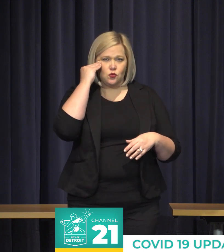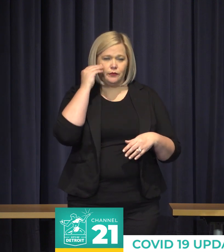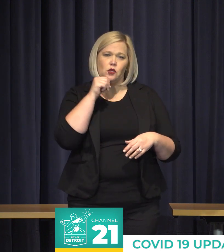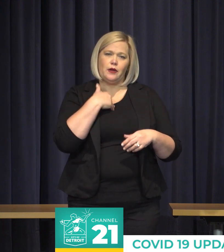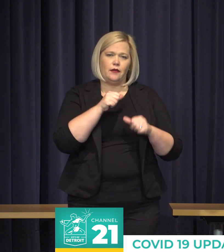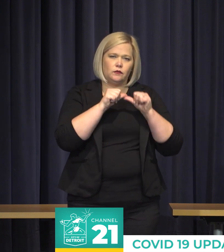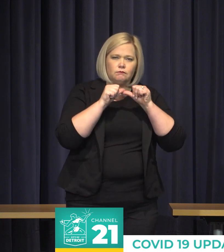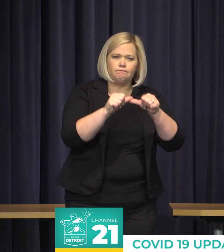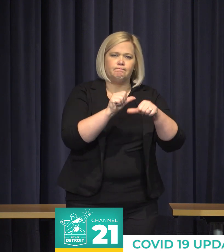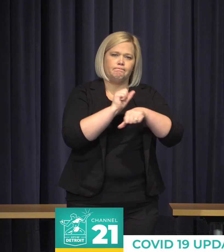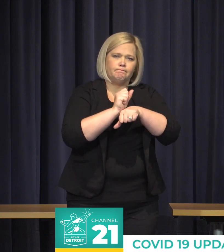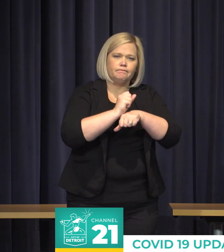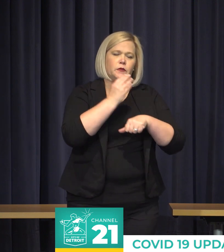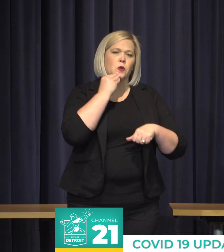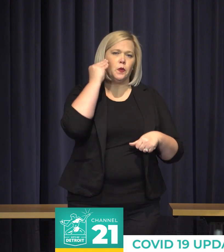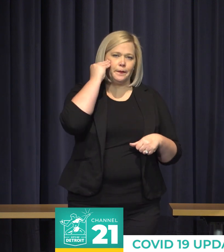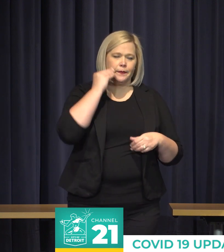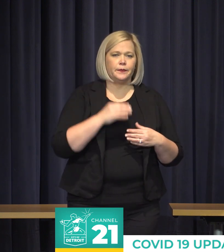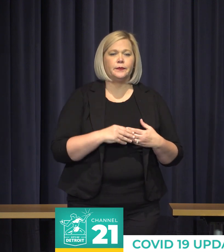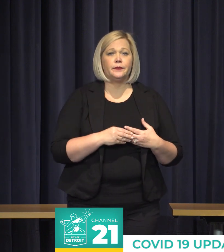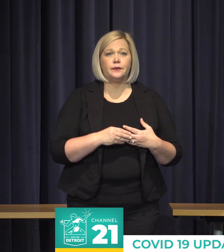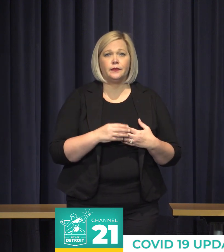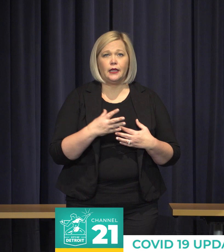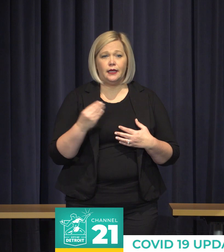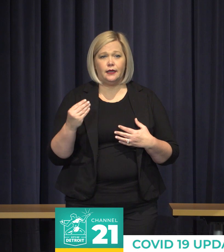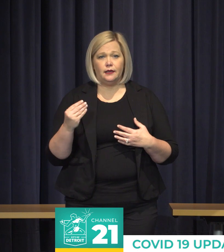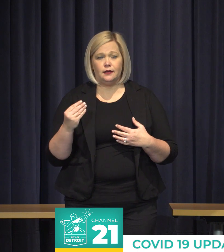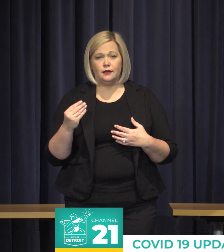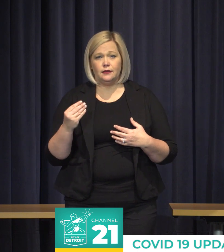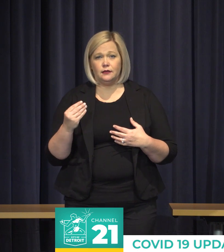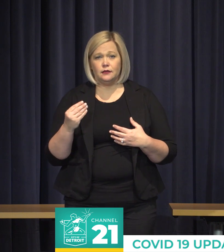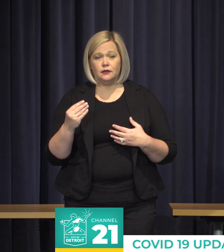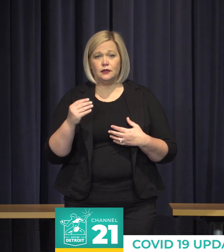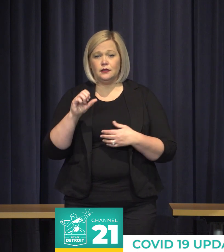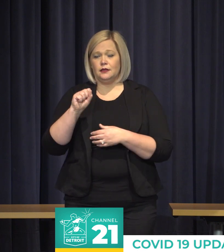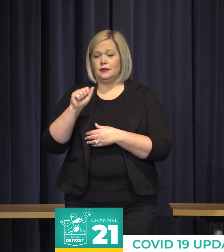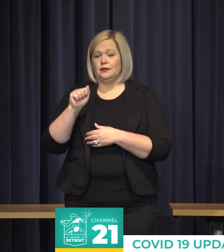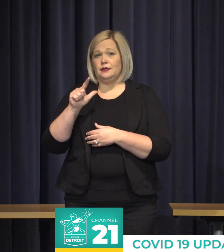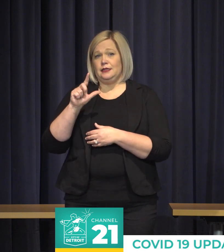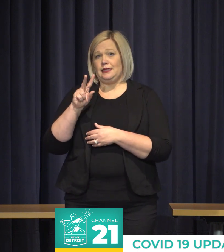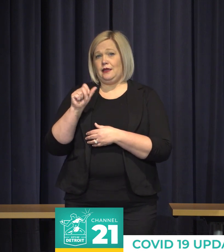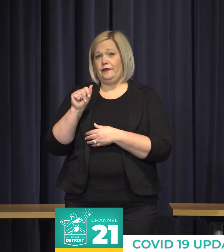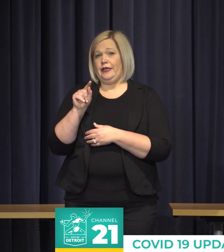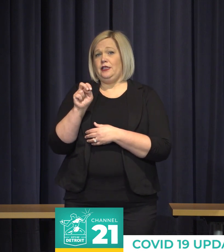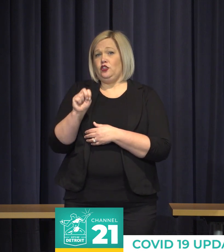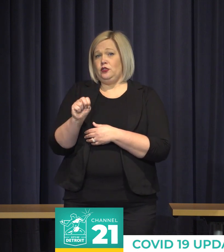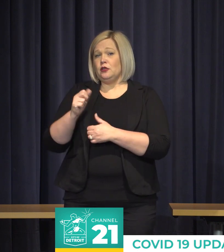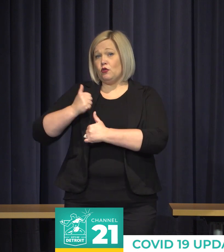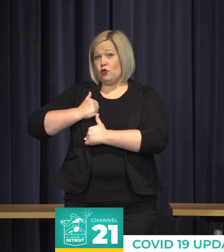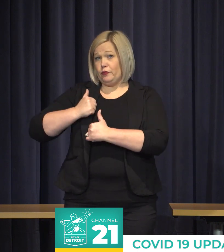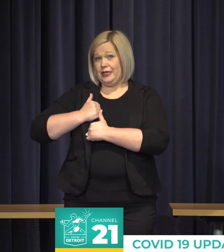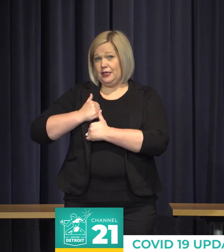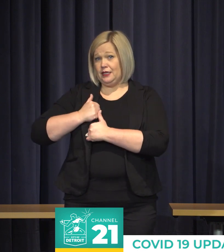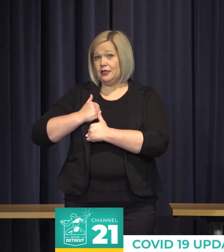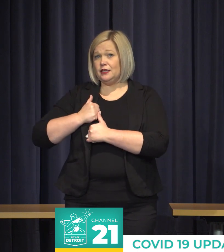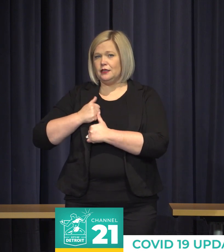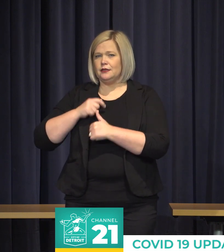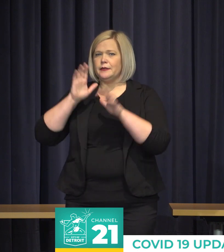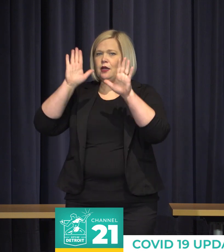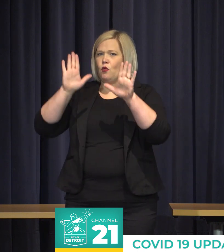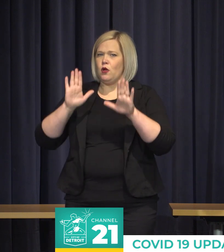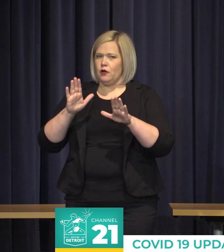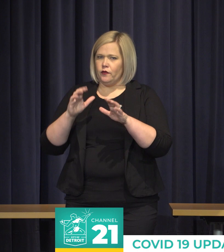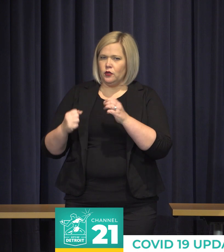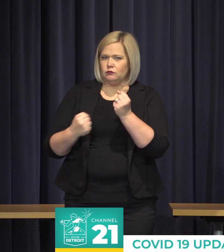permanent place to live. And the Salvation Army has been a great partner, and today we